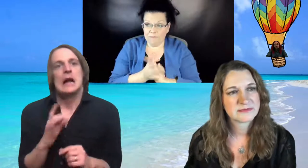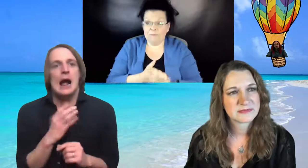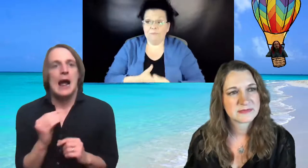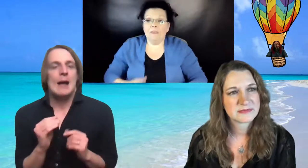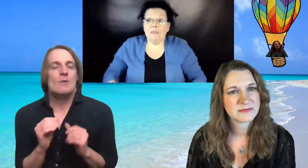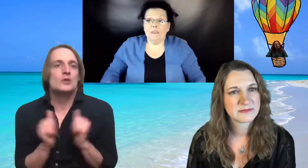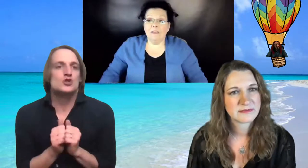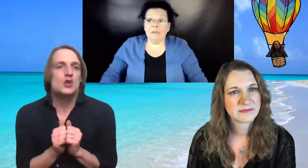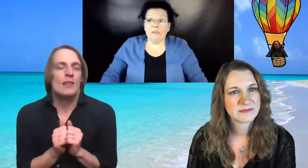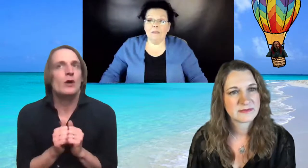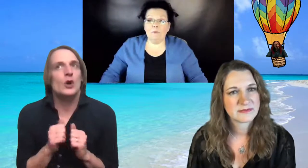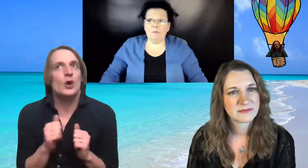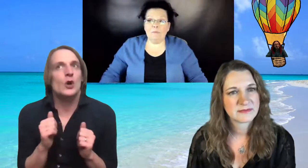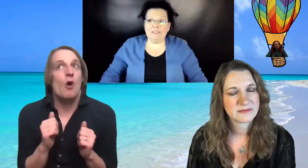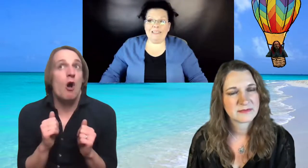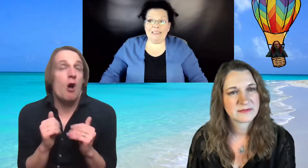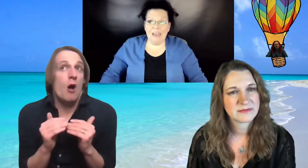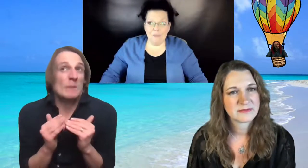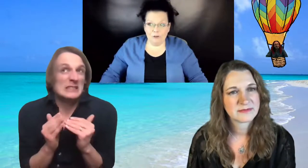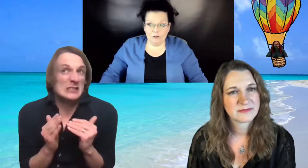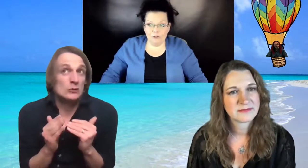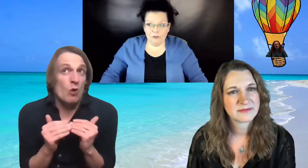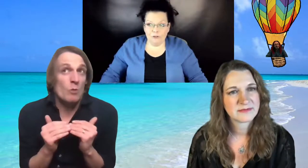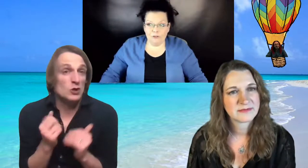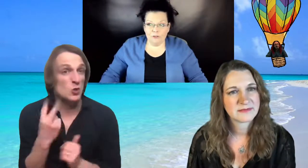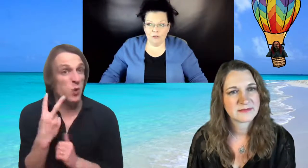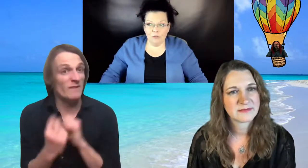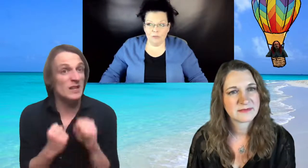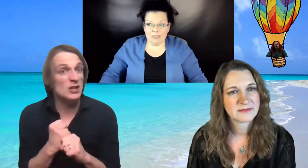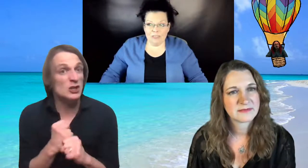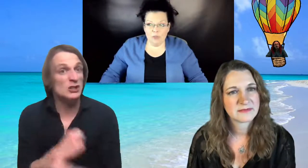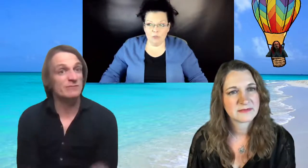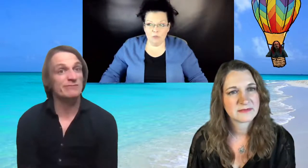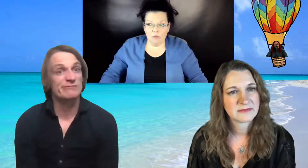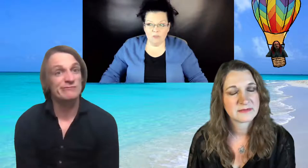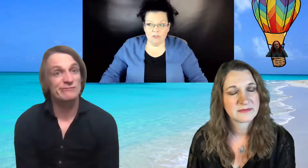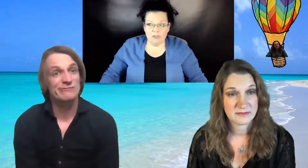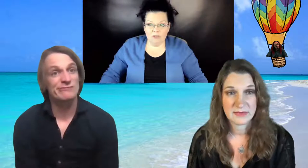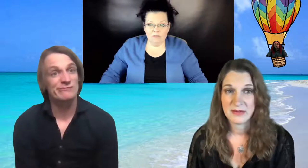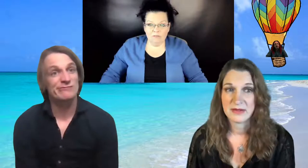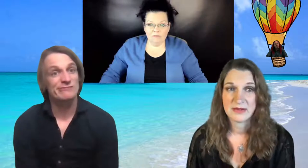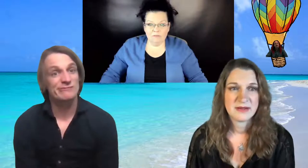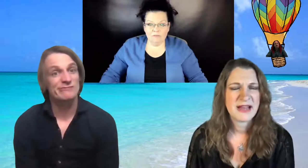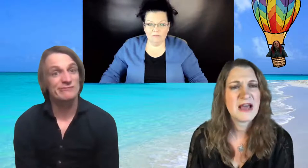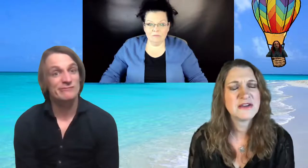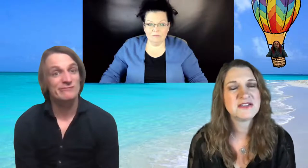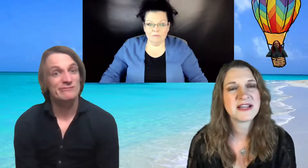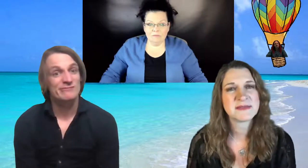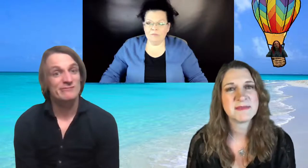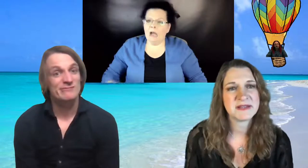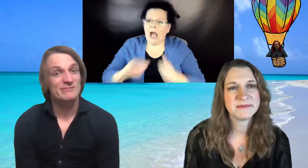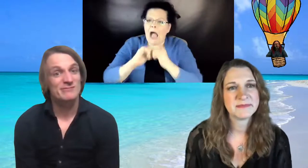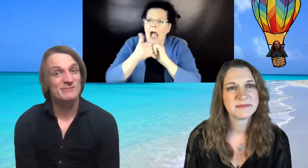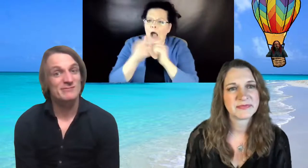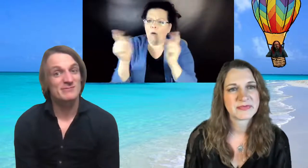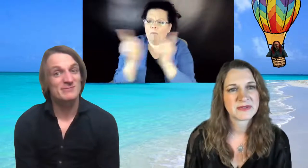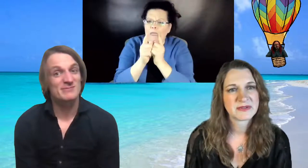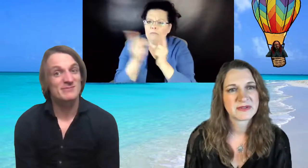2018, but we've been together, I want to say almost 12 years now. Now, how did you guys